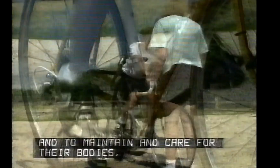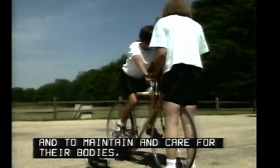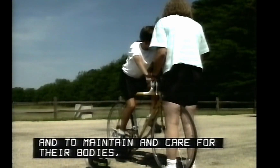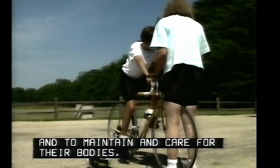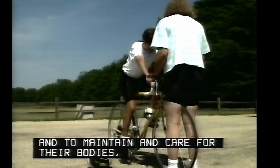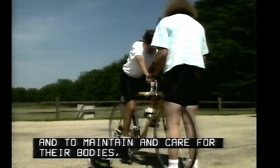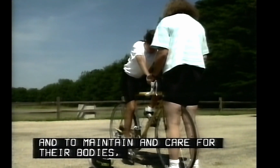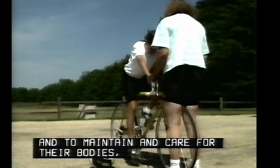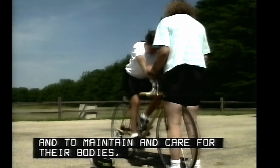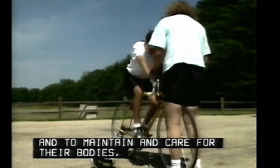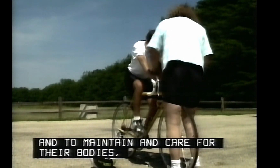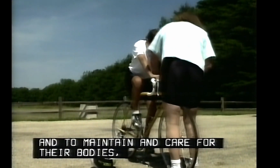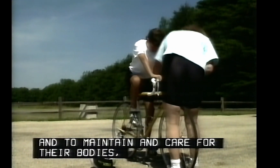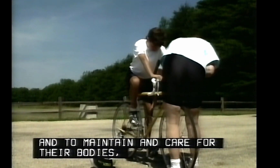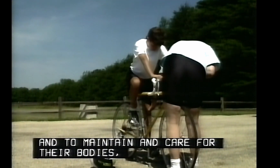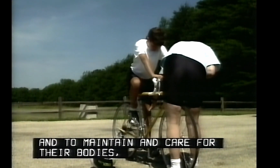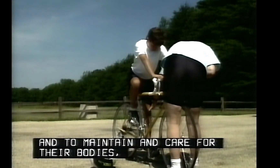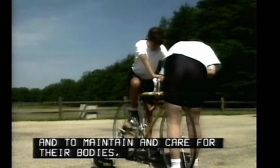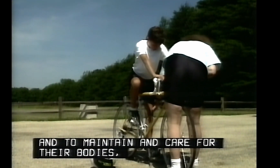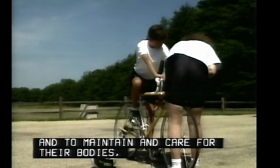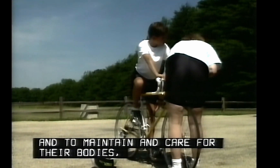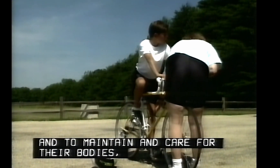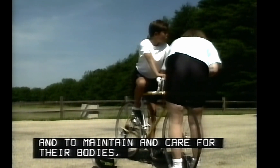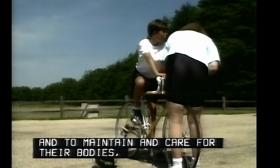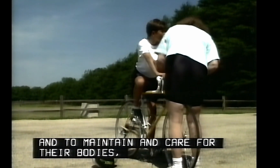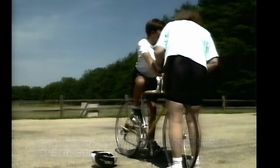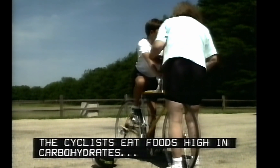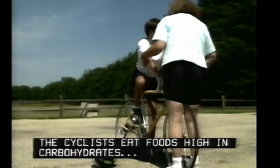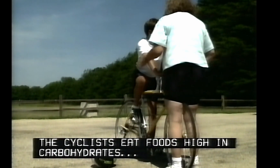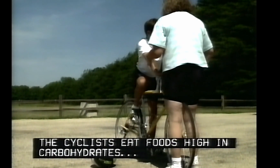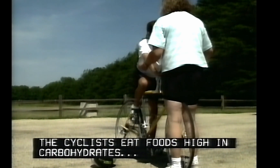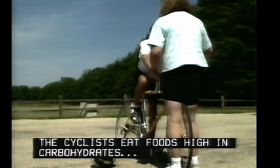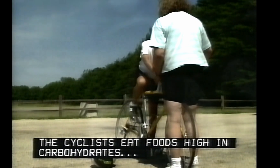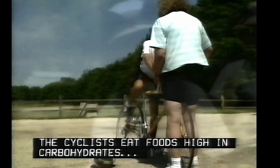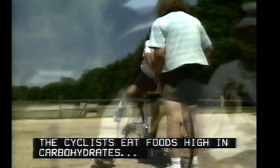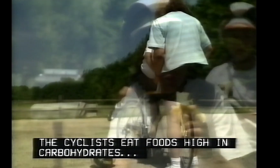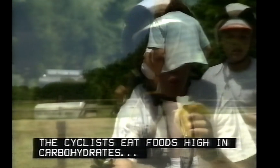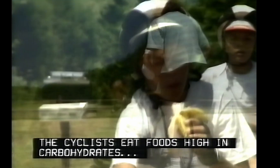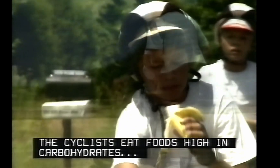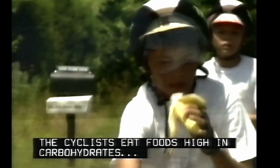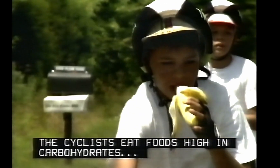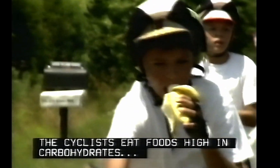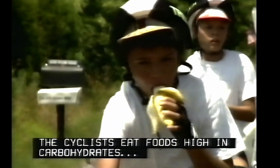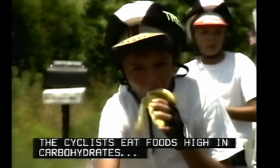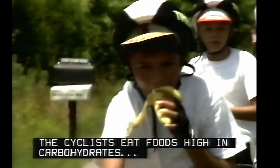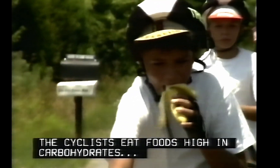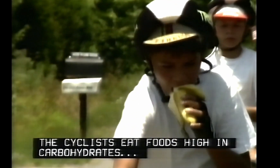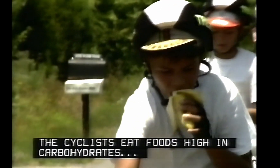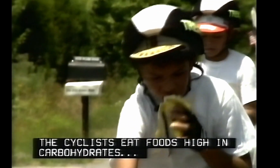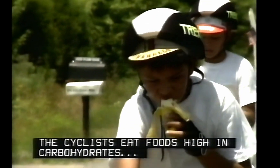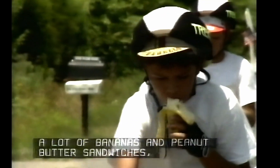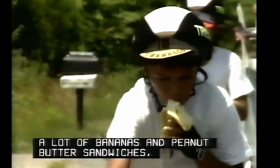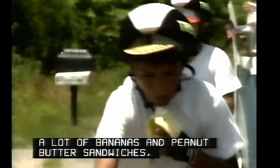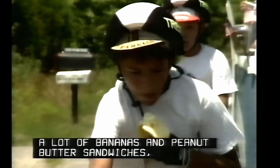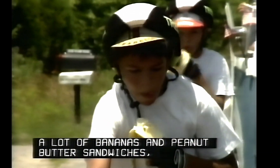When she's tired, I drive. Sometimes I ride, trading places with cyclists. I reserve hotels, plan meals, and request